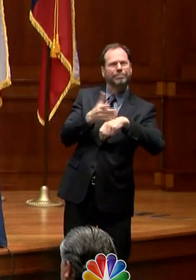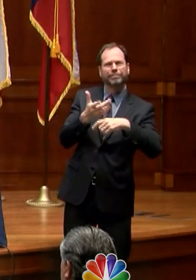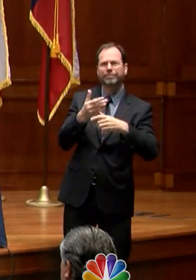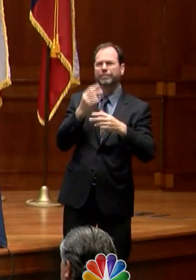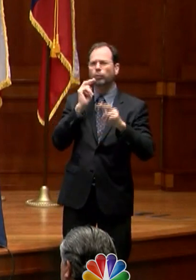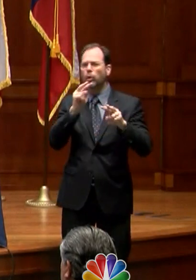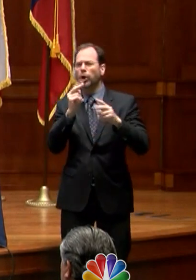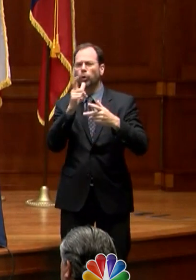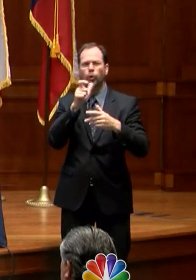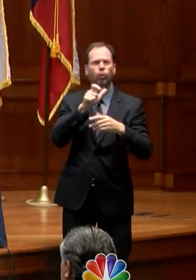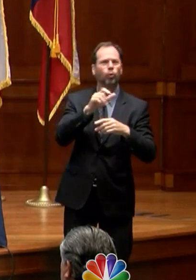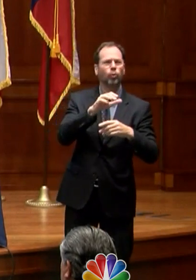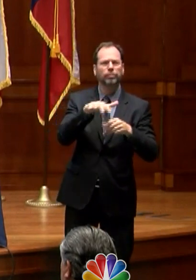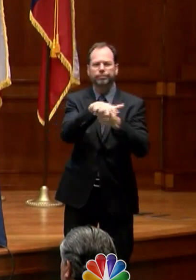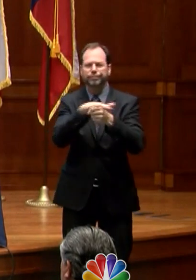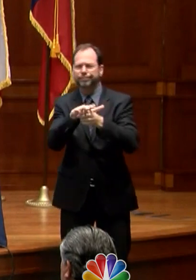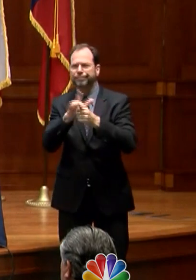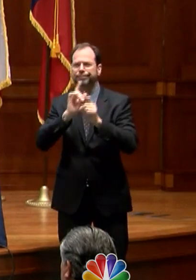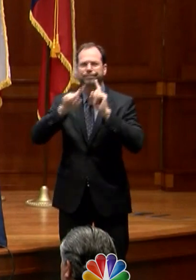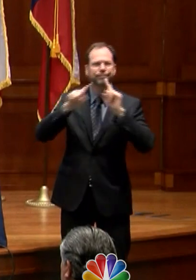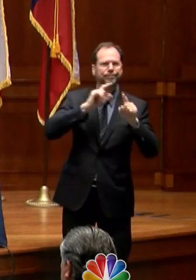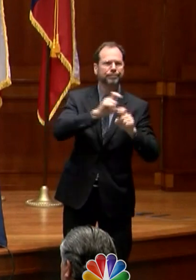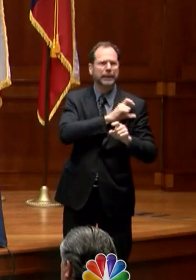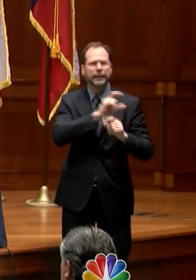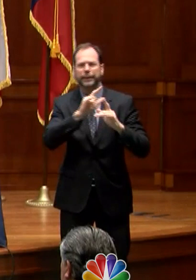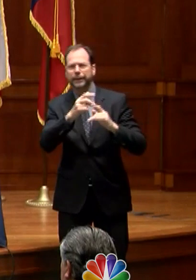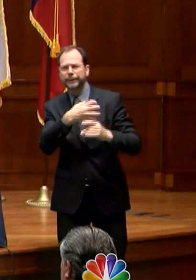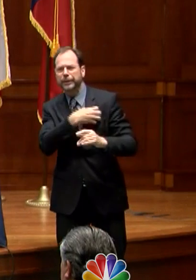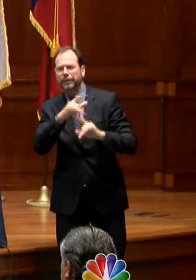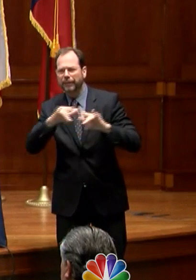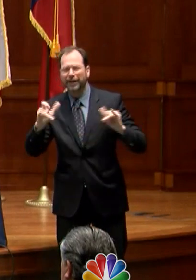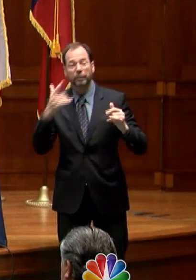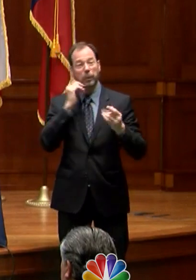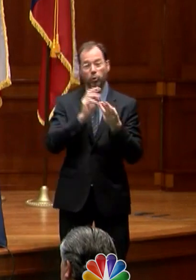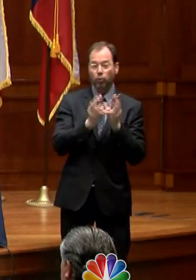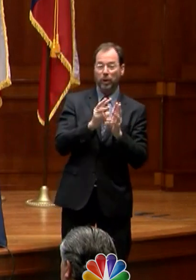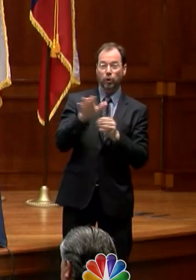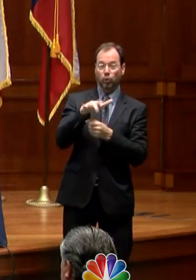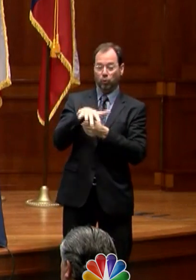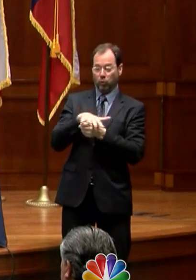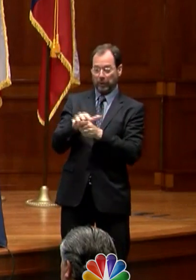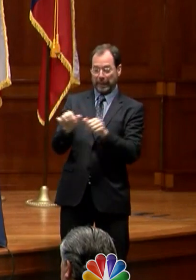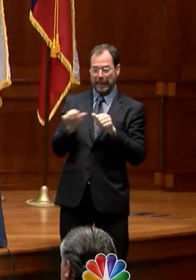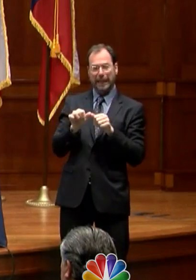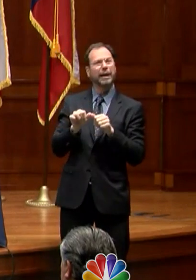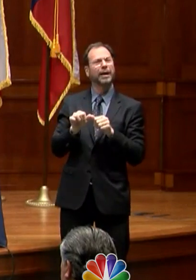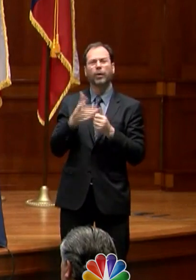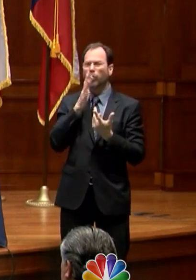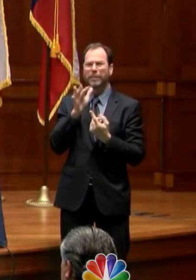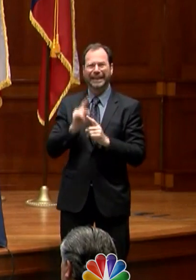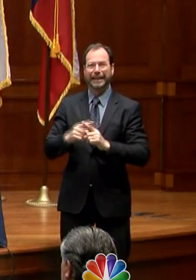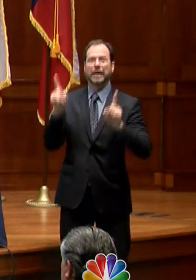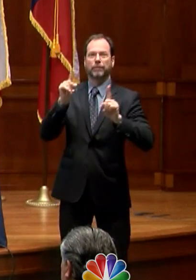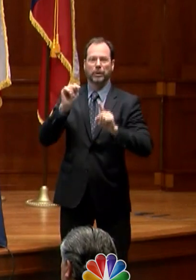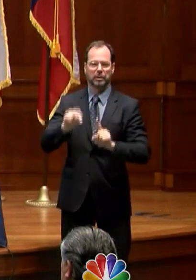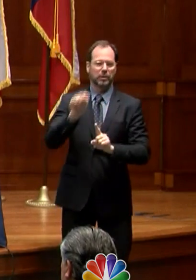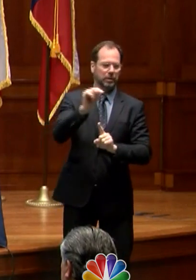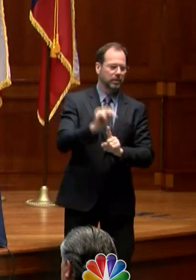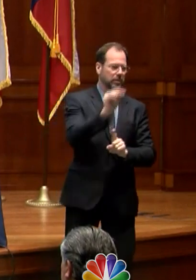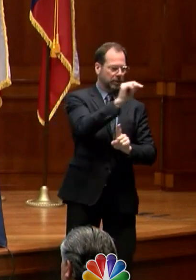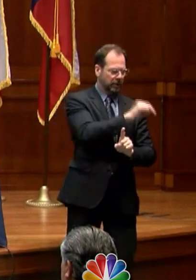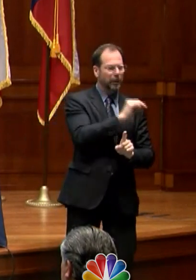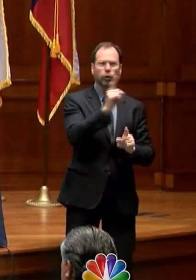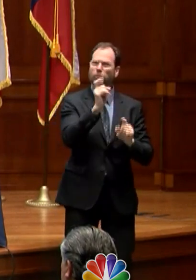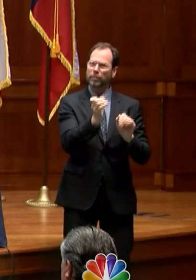advice of local officials because the weather situation in your local area will be unique, and you'll need to be prepared